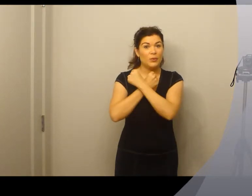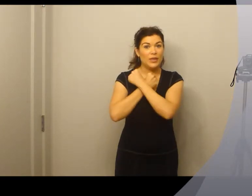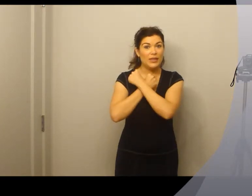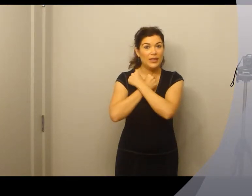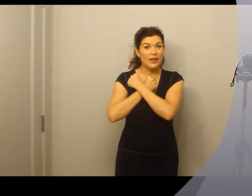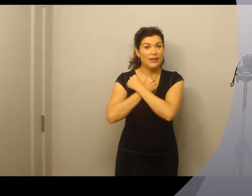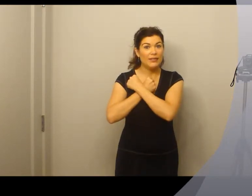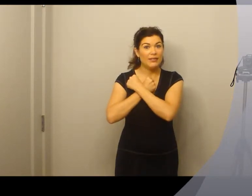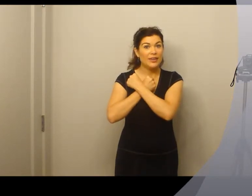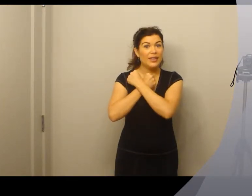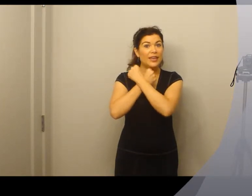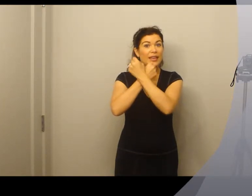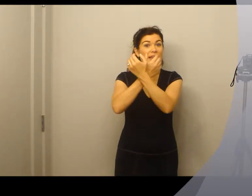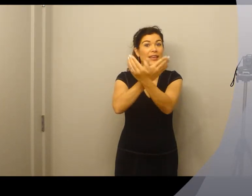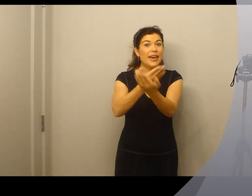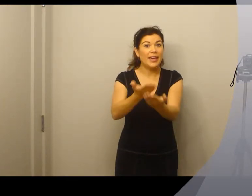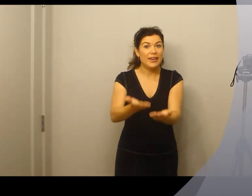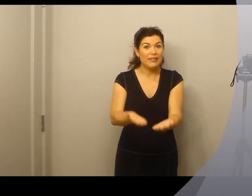With love, he gave